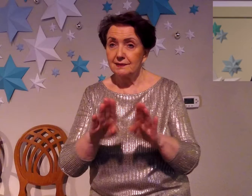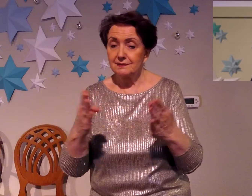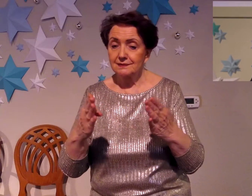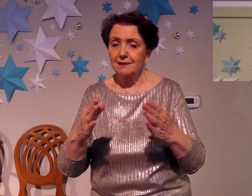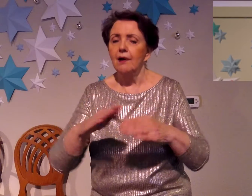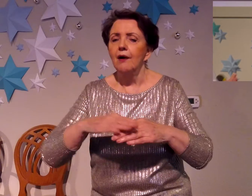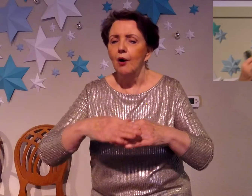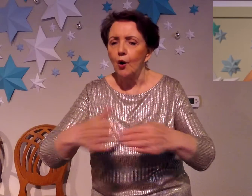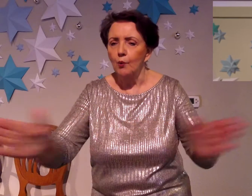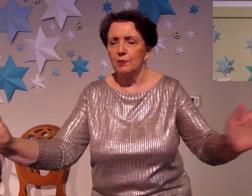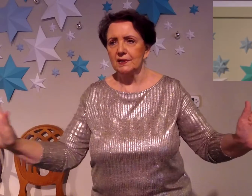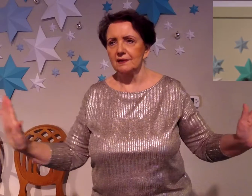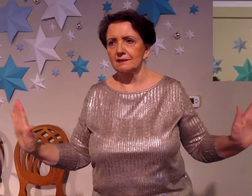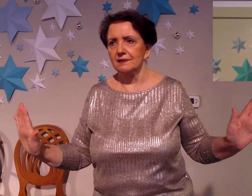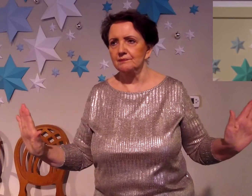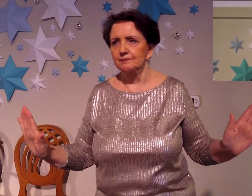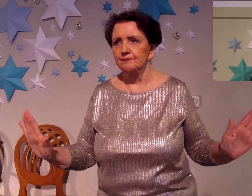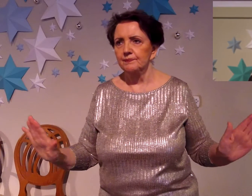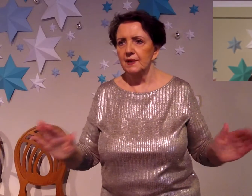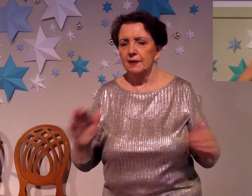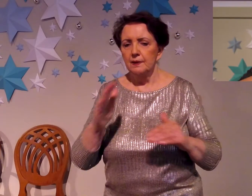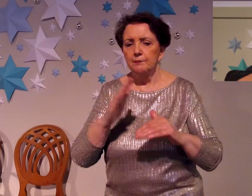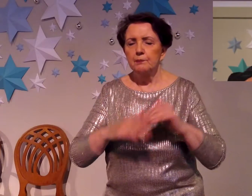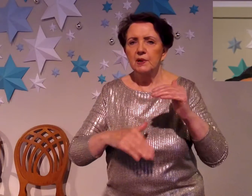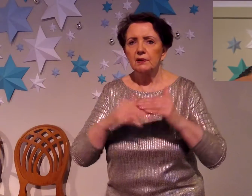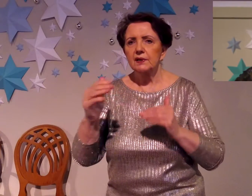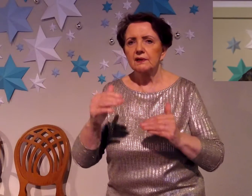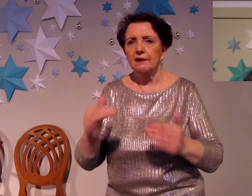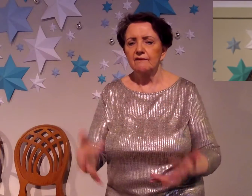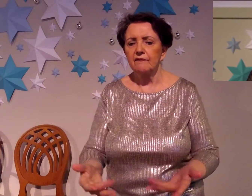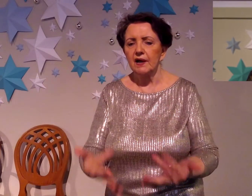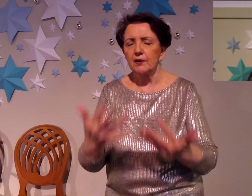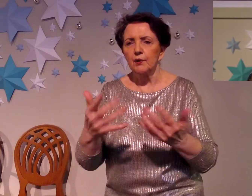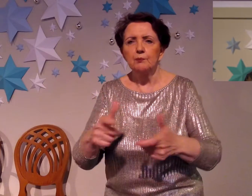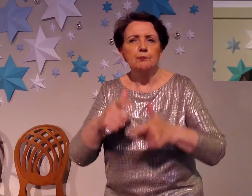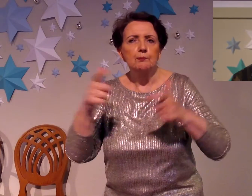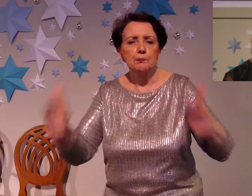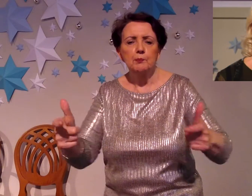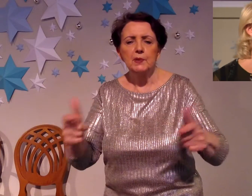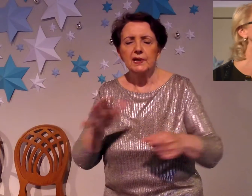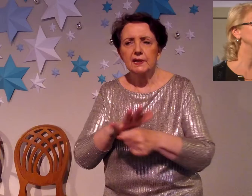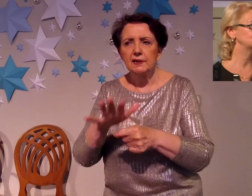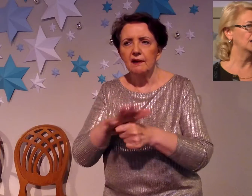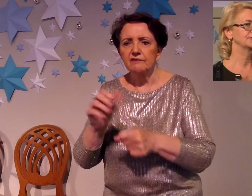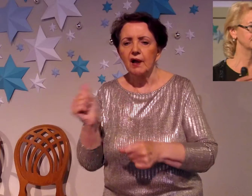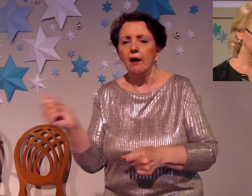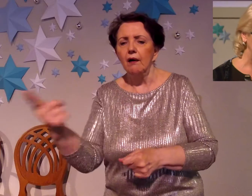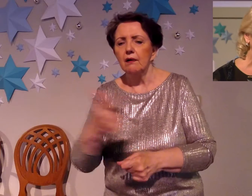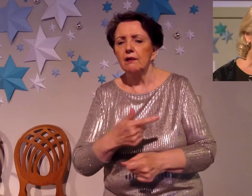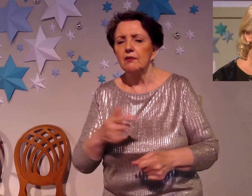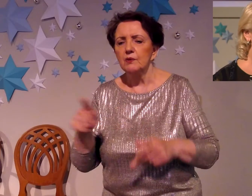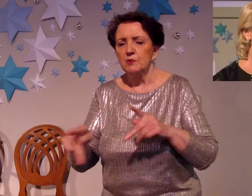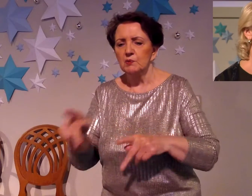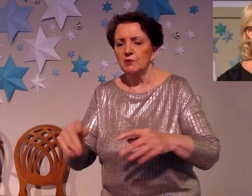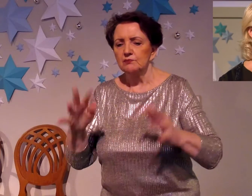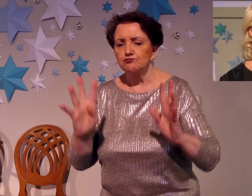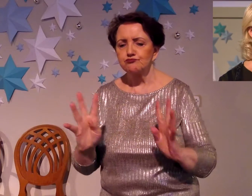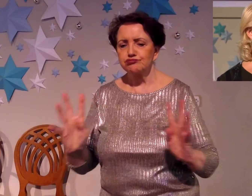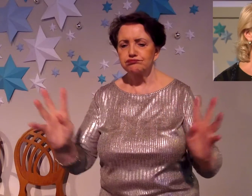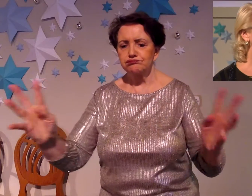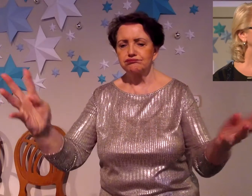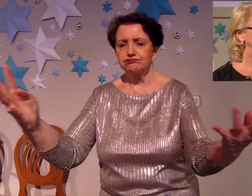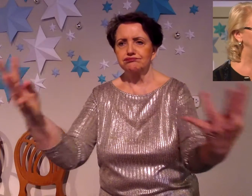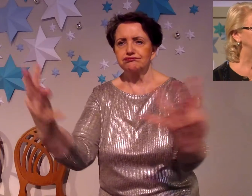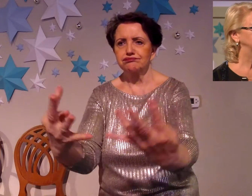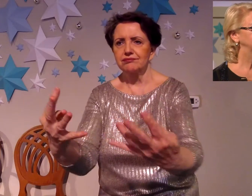open the gates of the temple, building a bonfire big enough that a whole boatload of people can stand around it, as opposed to just the people that